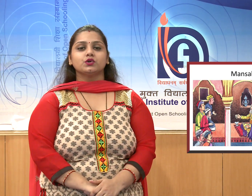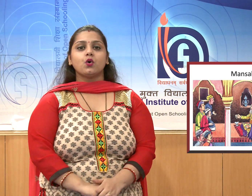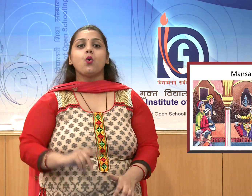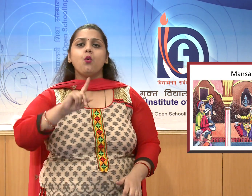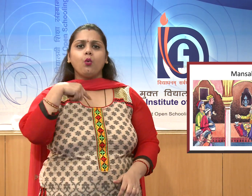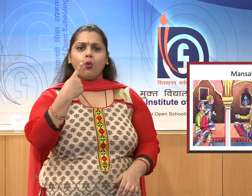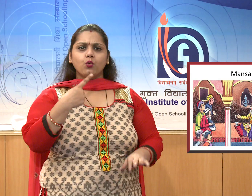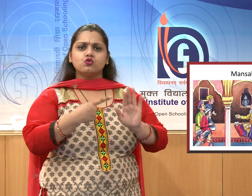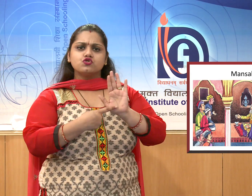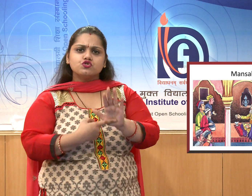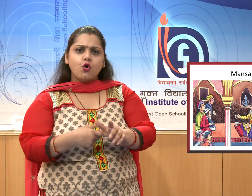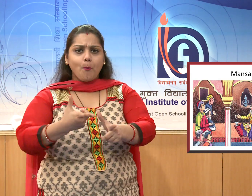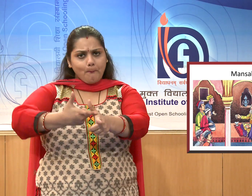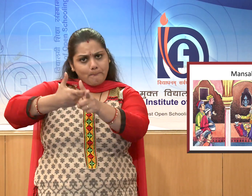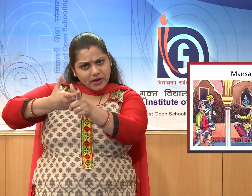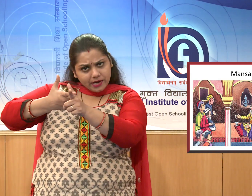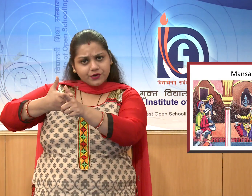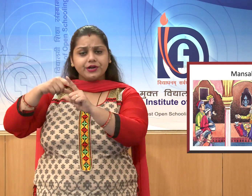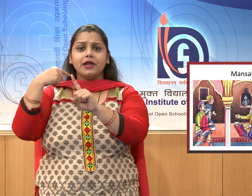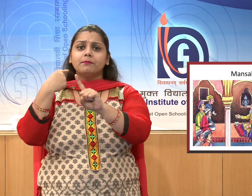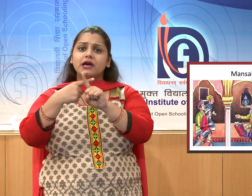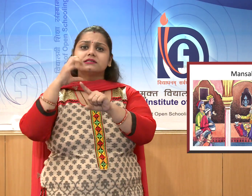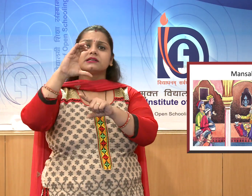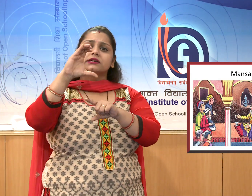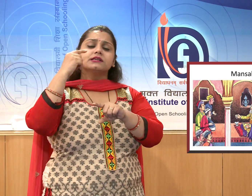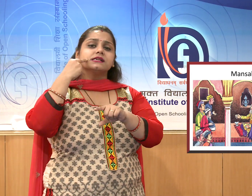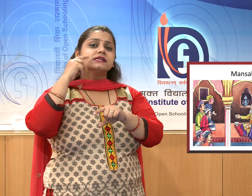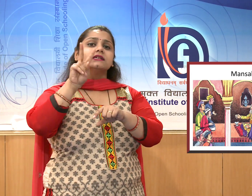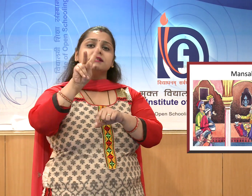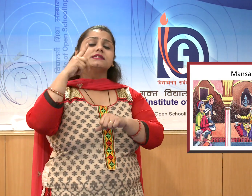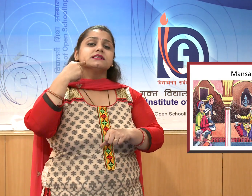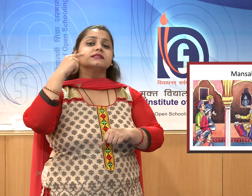who performed military and civil duties